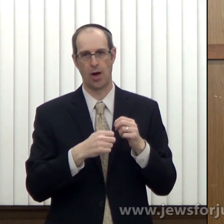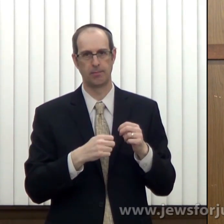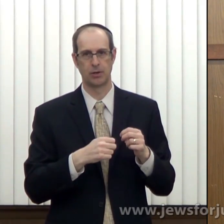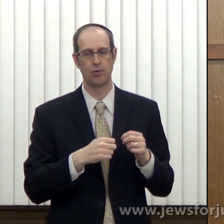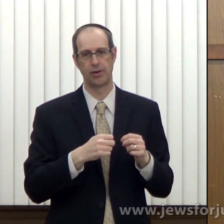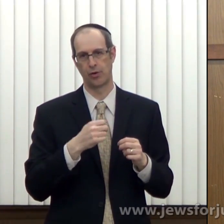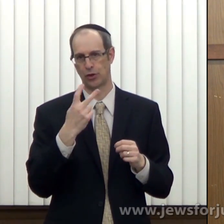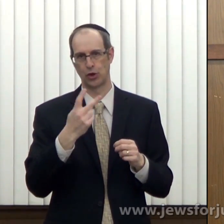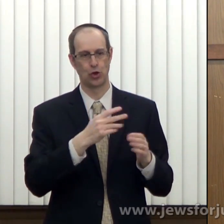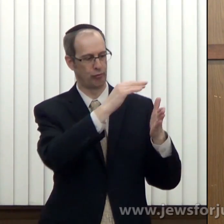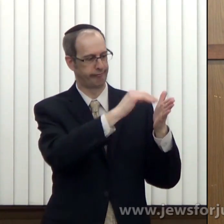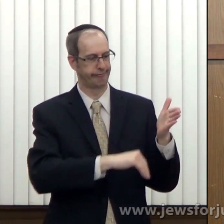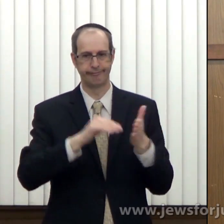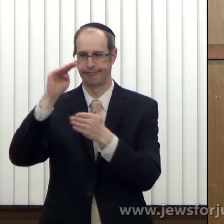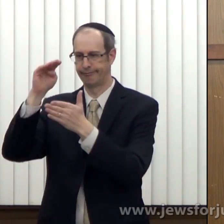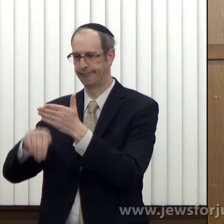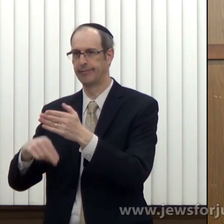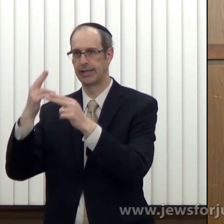these lists.